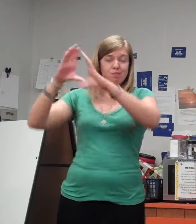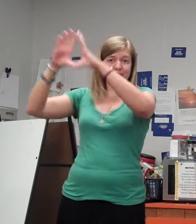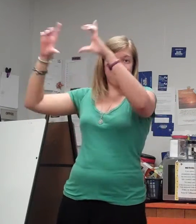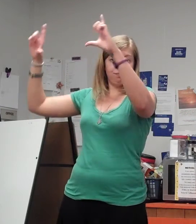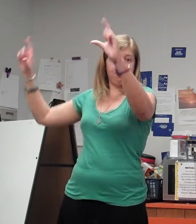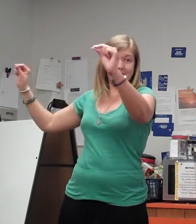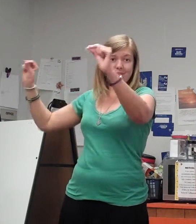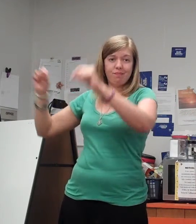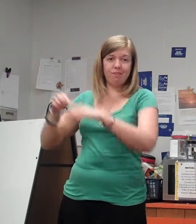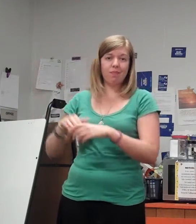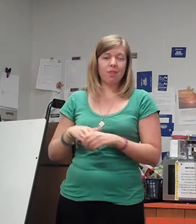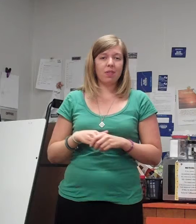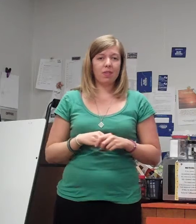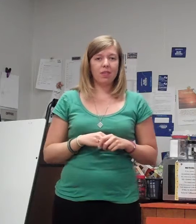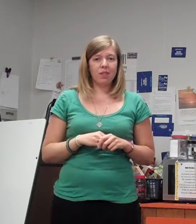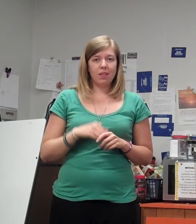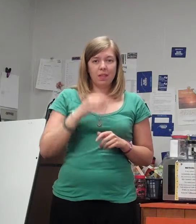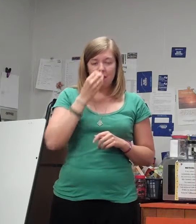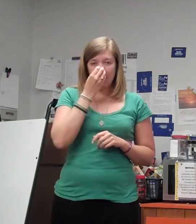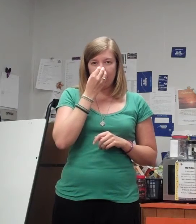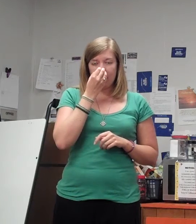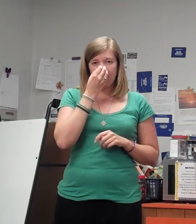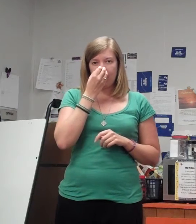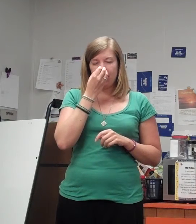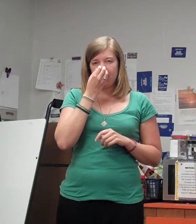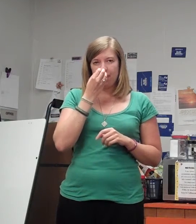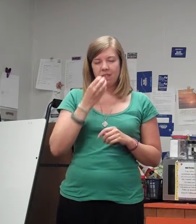says, and usually a couple of people.